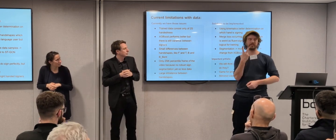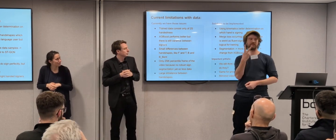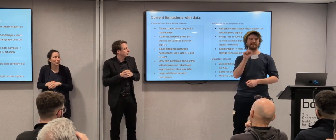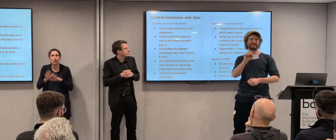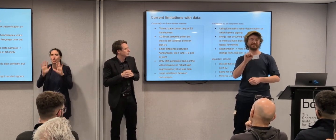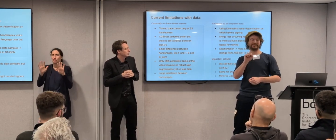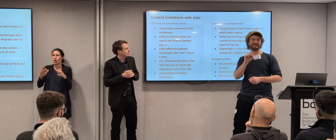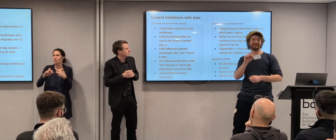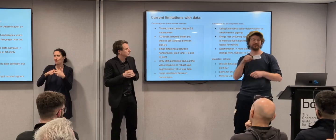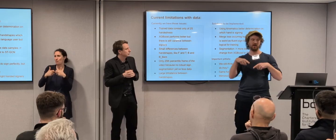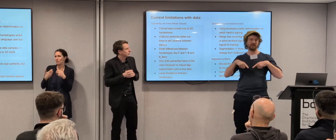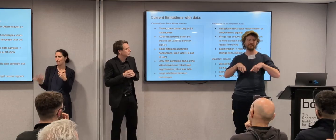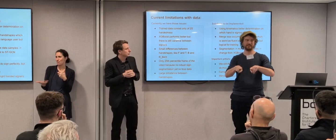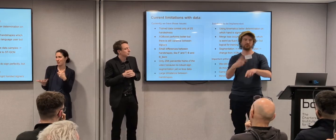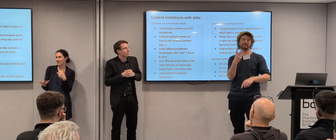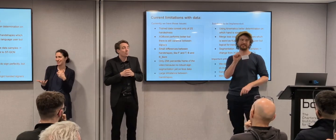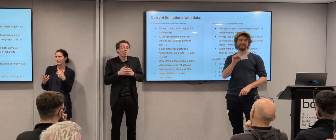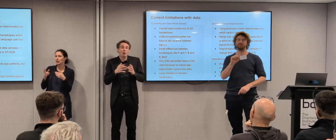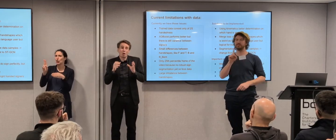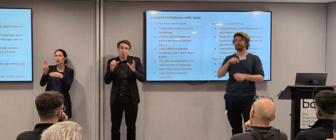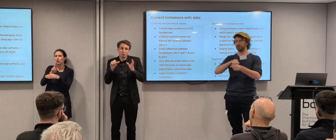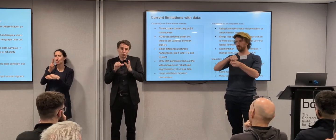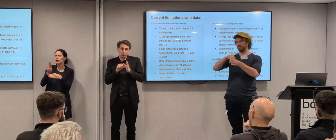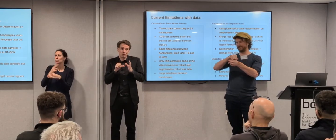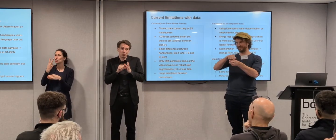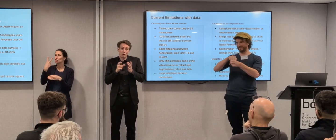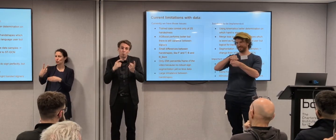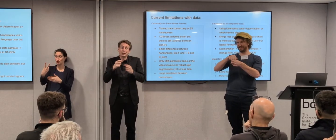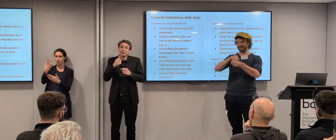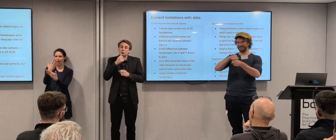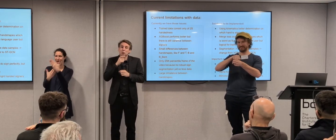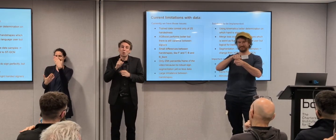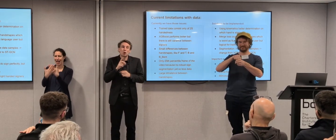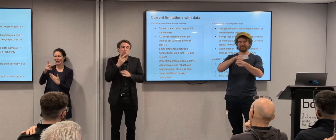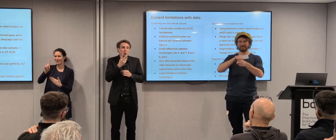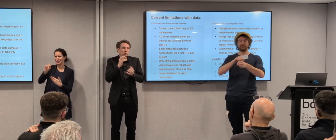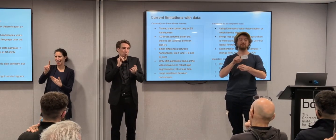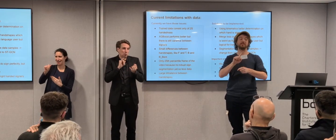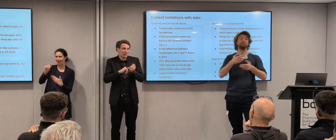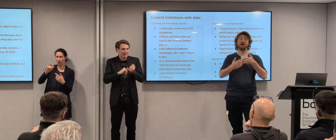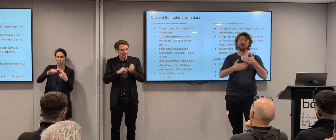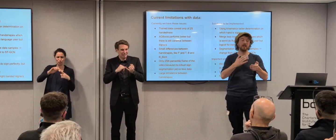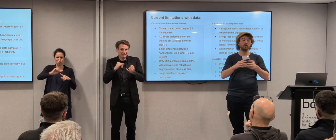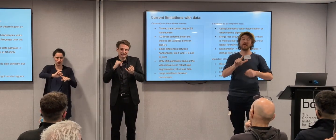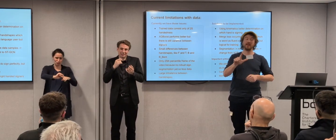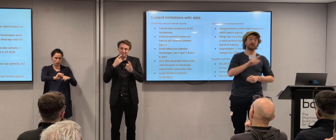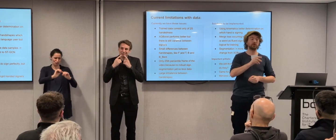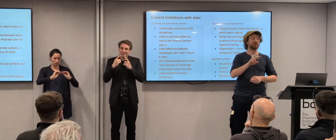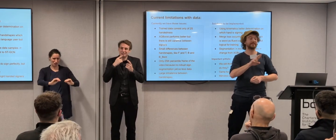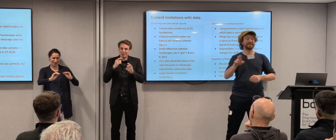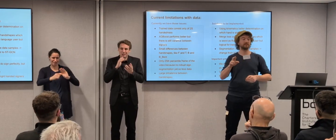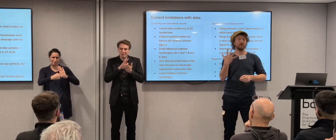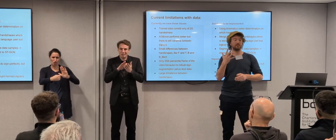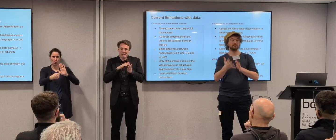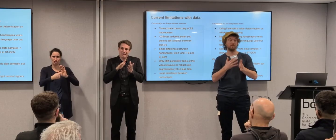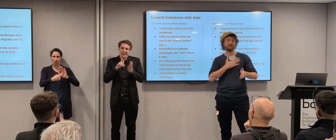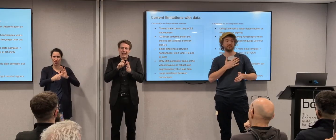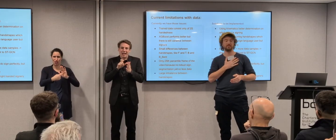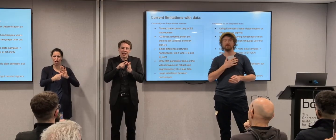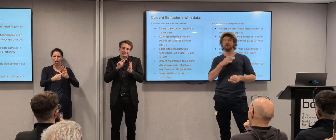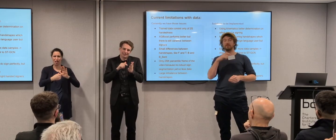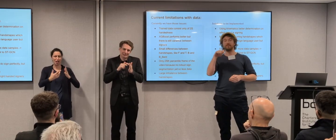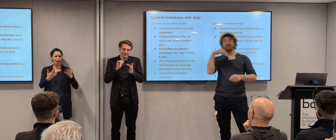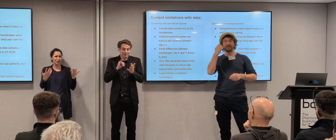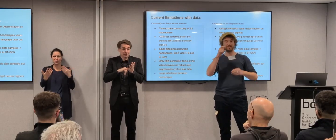So the problem is that we are using 2S-handedness data to train our model. So it doesn't matter